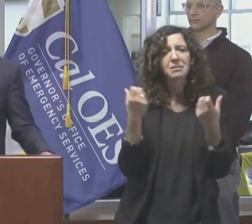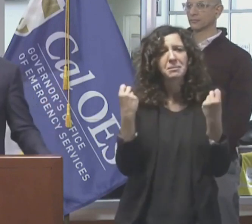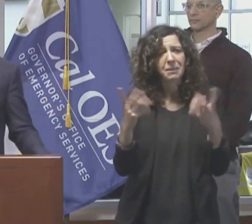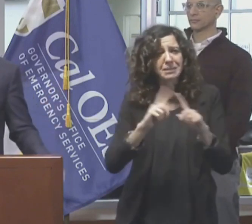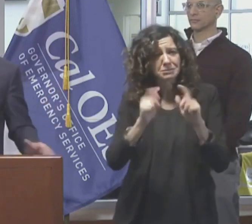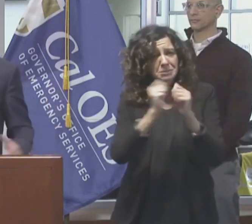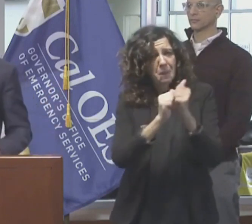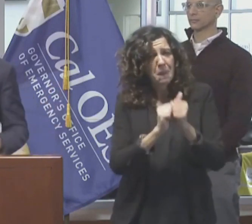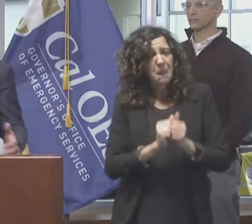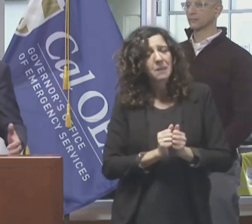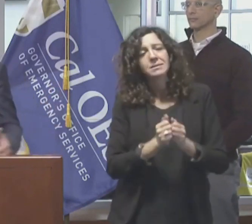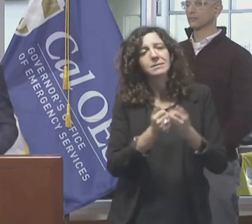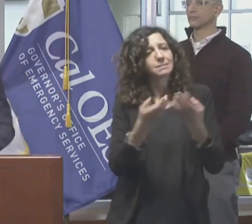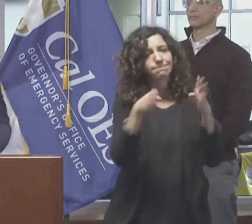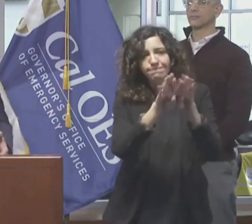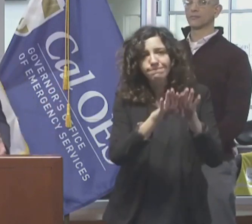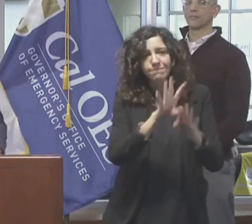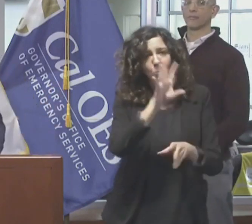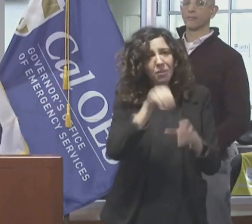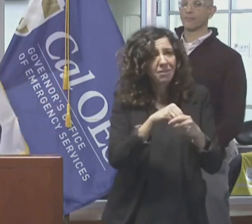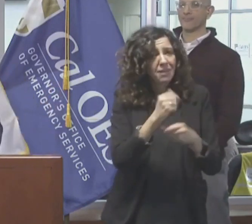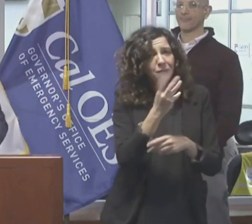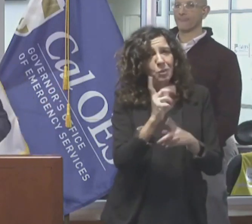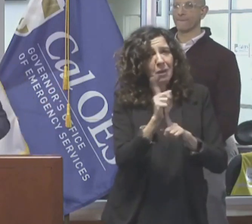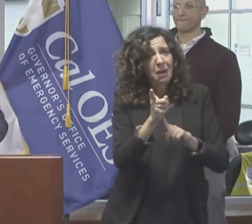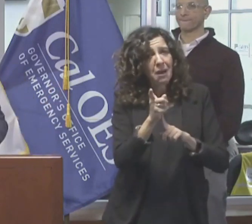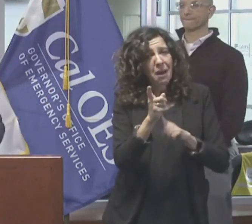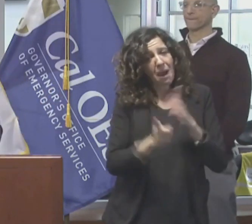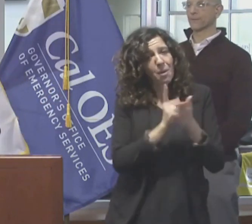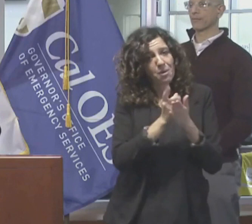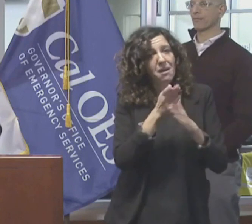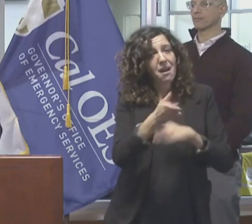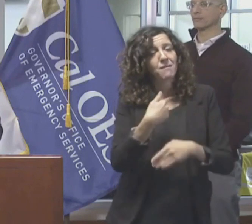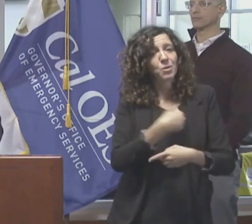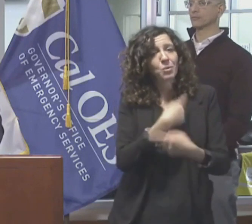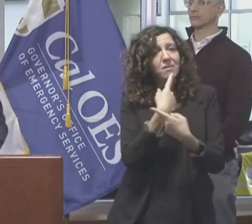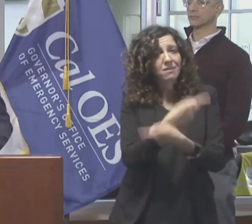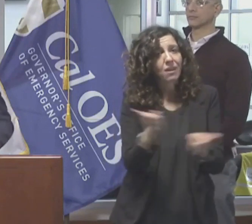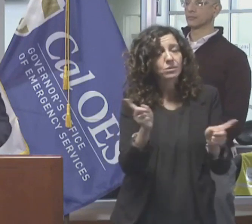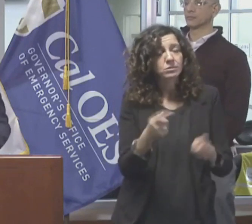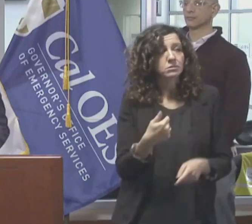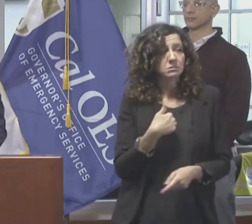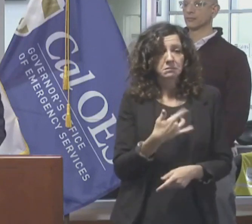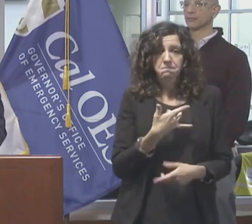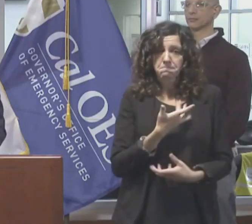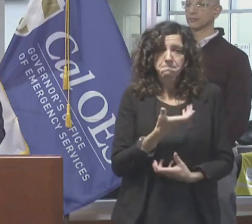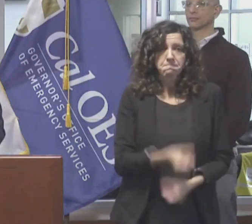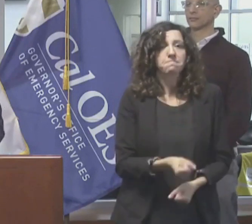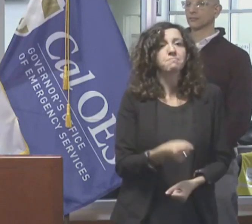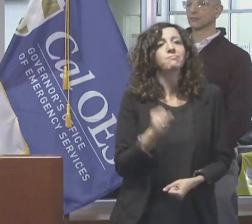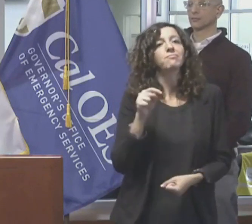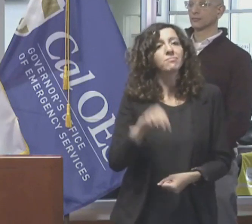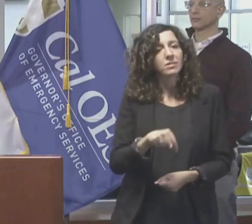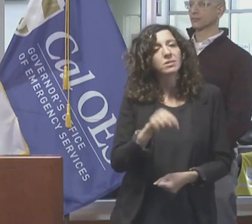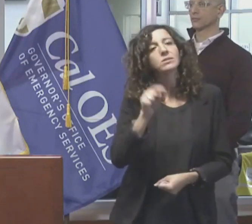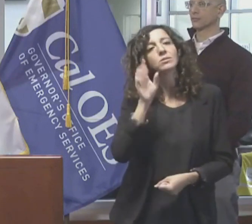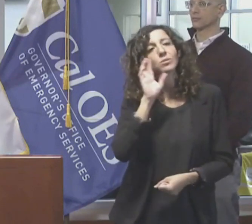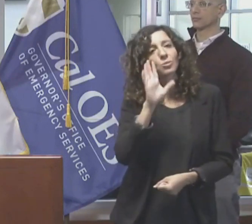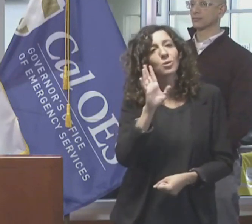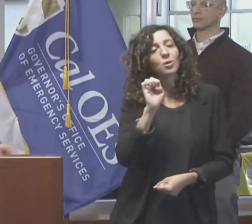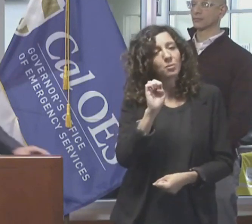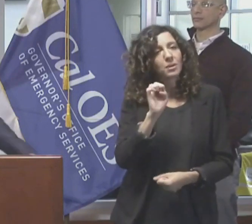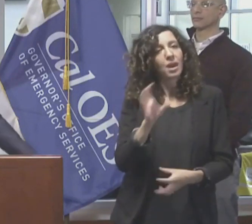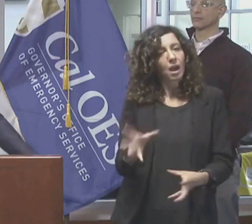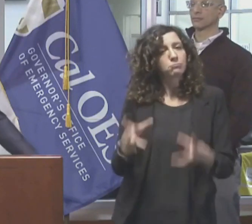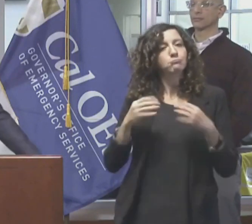sports shut down within hours. I'm confident these guidelines will be well received. And